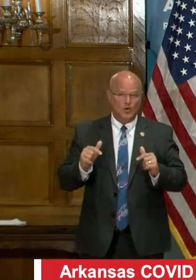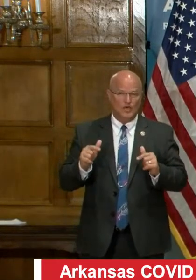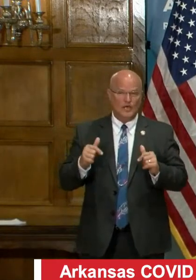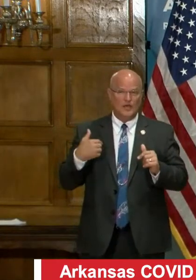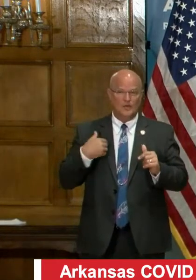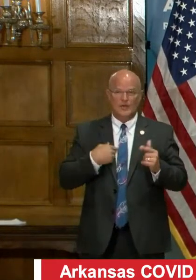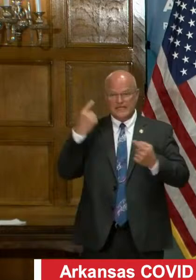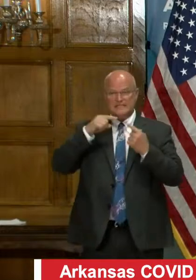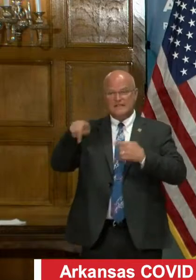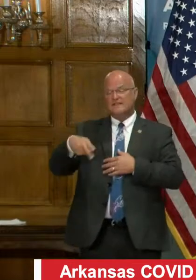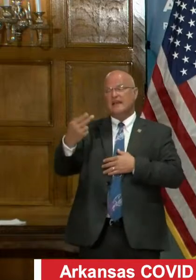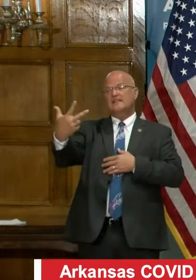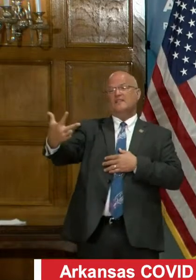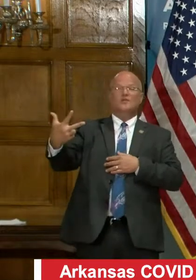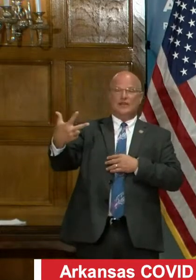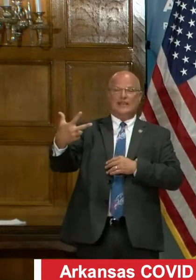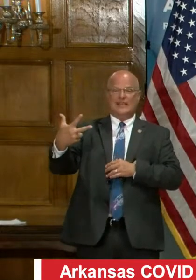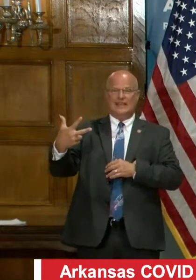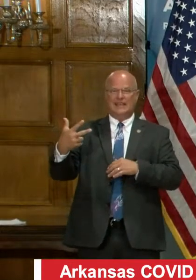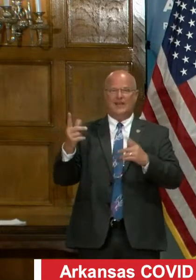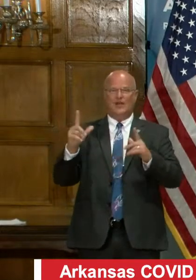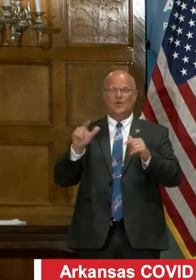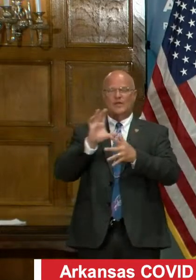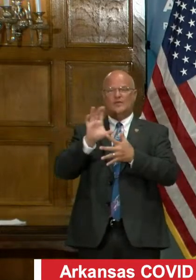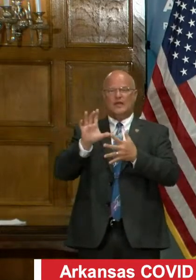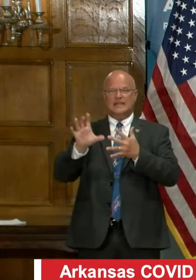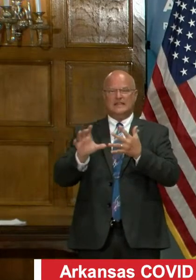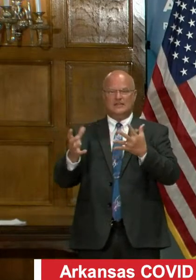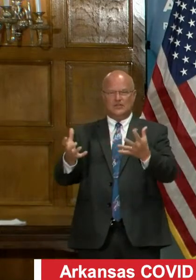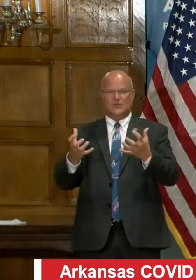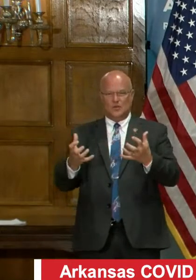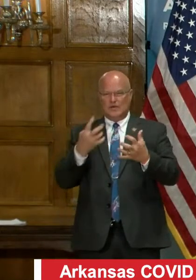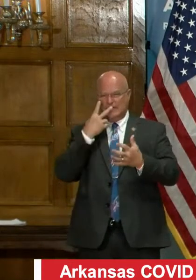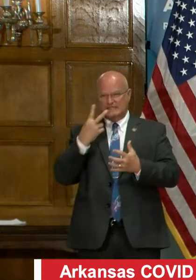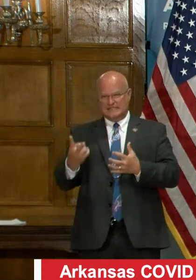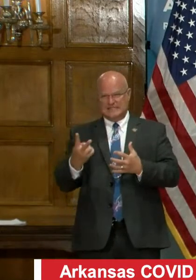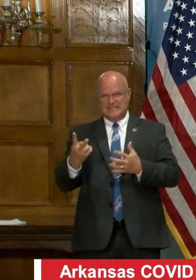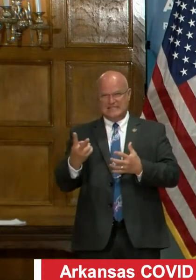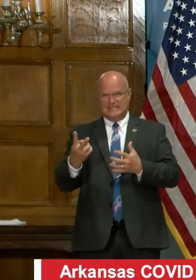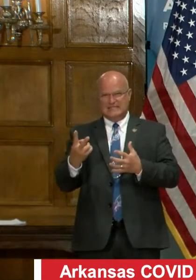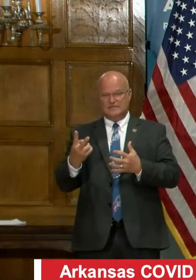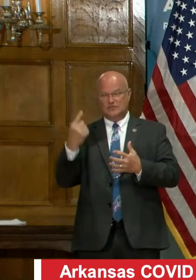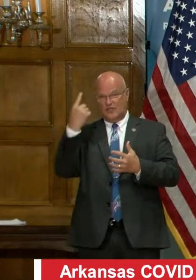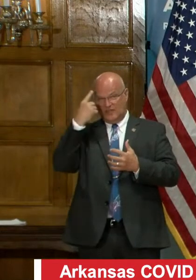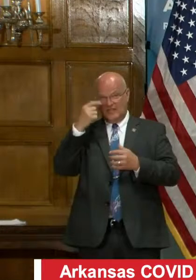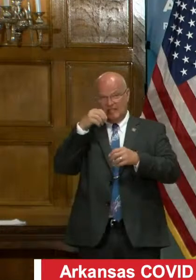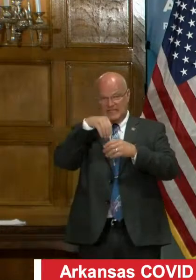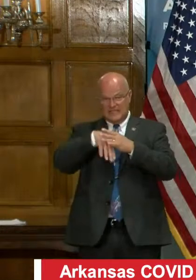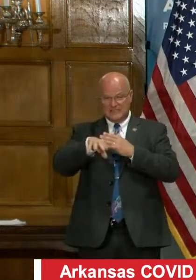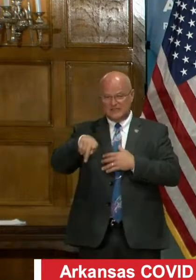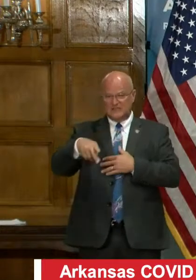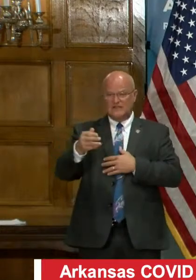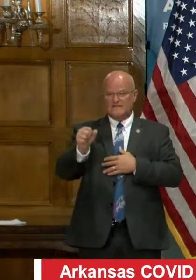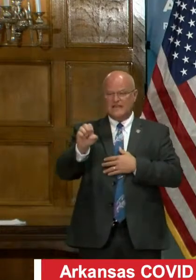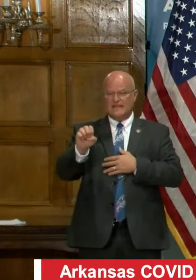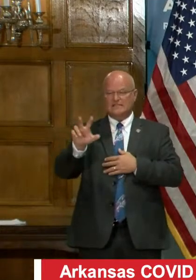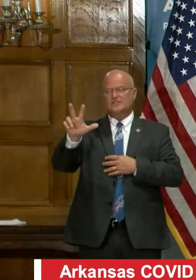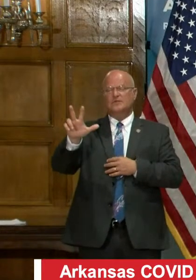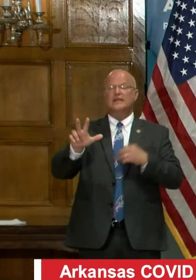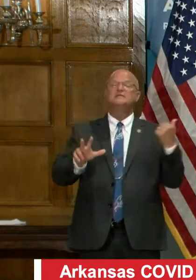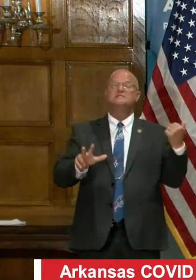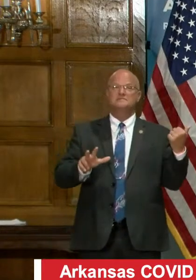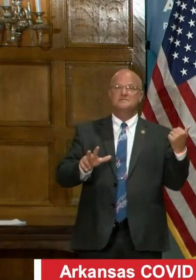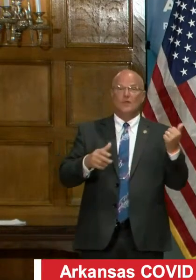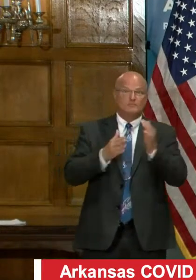we consider phase 3 and kind of what are some of those criteria that you want to see to even consider getting it to that point? Well,